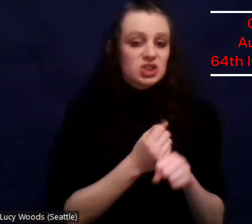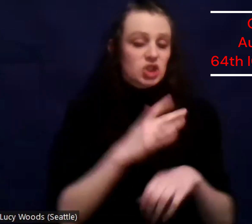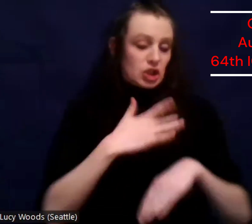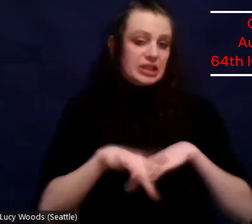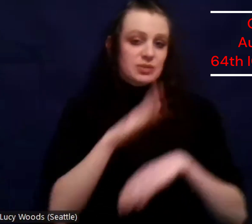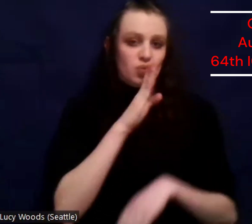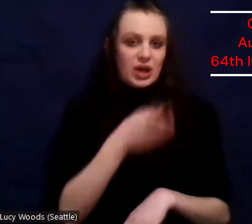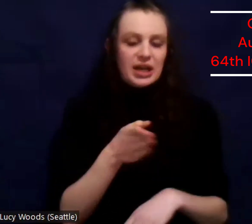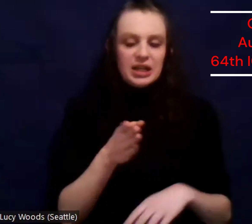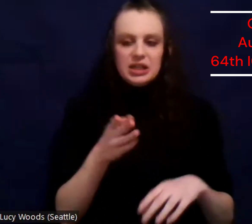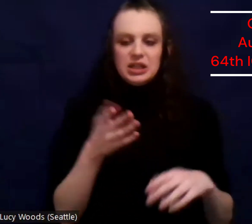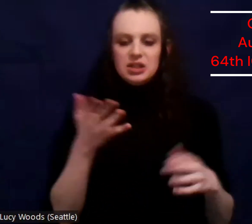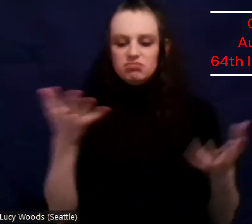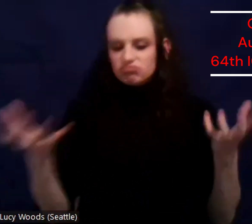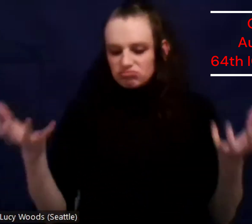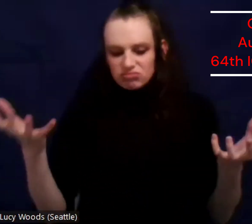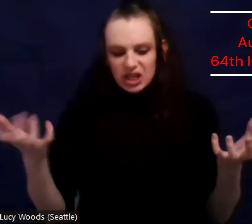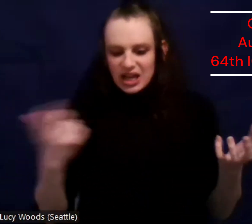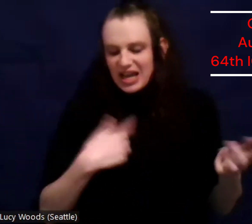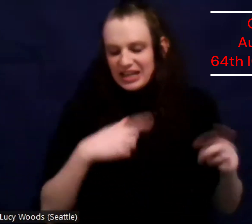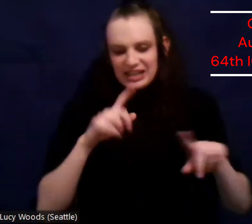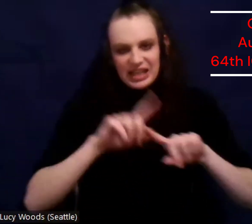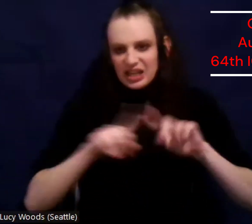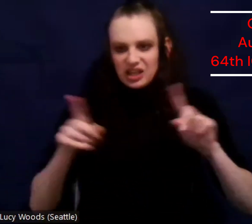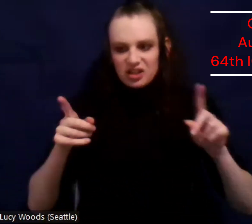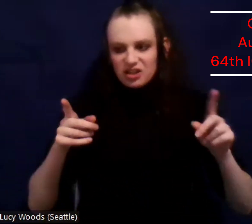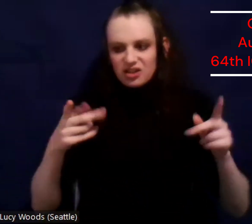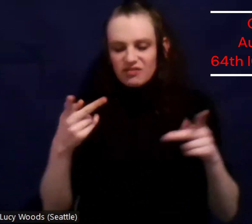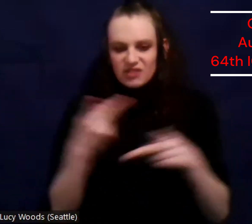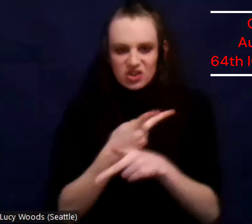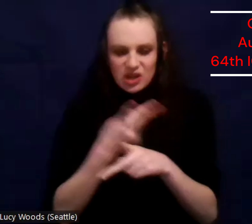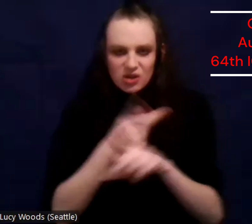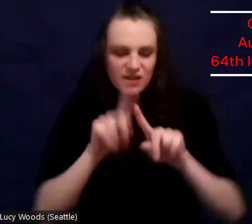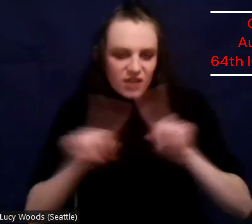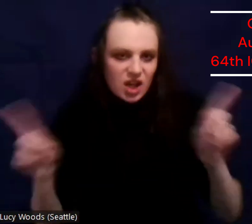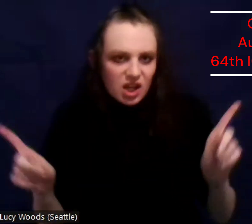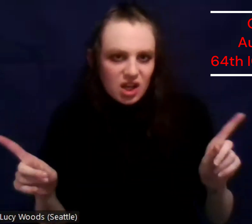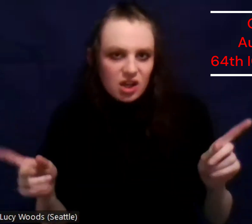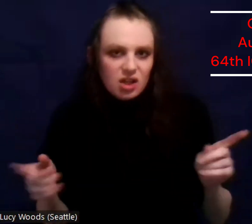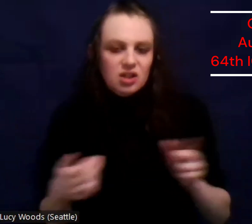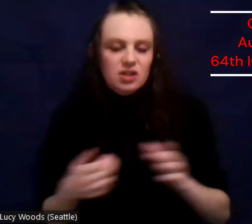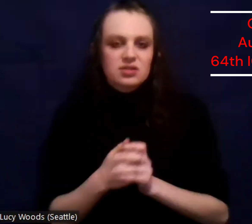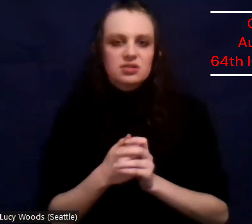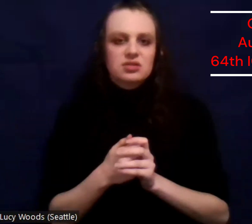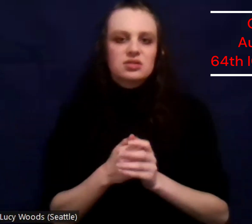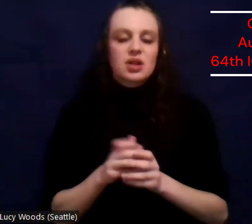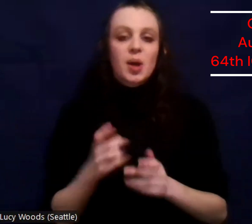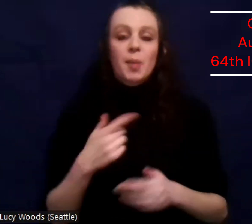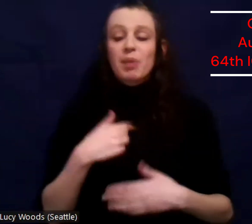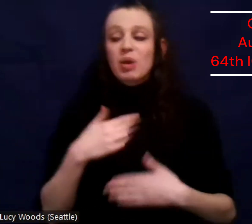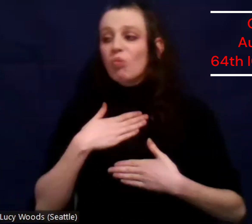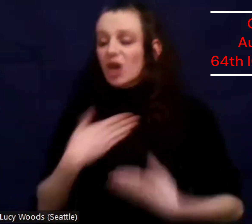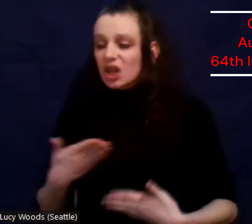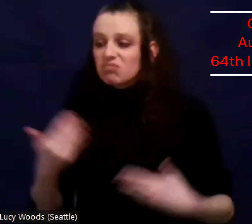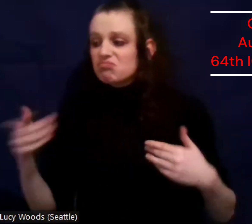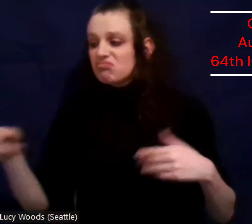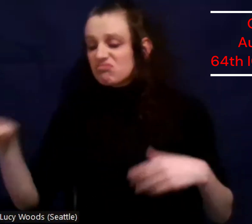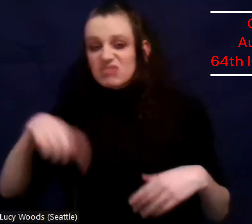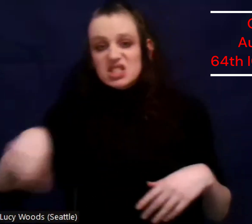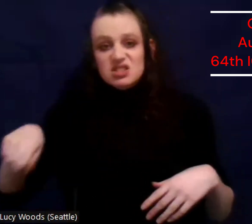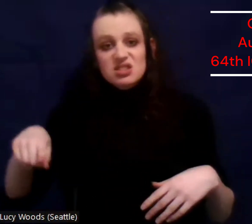two. Um, you know, I was willing to sacrifice these other aspects of my